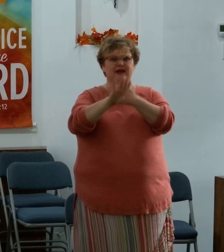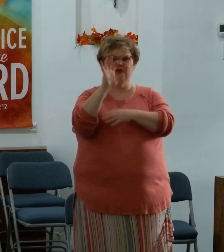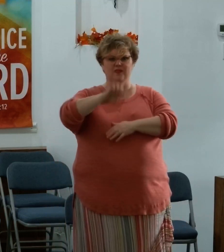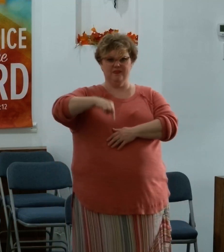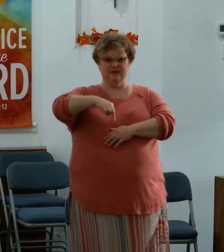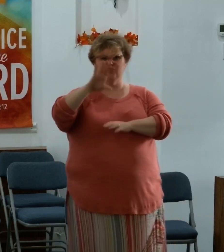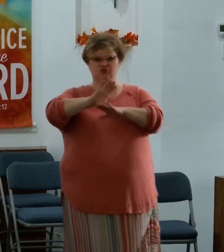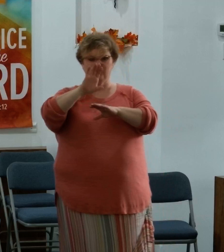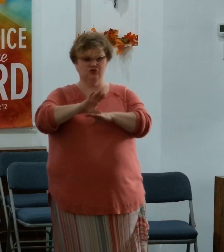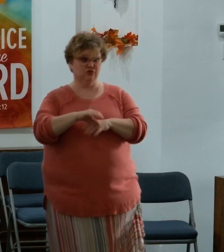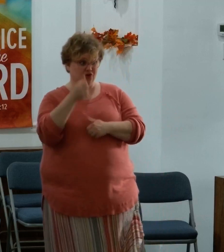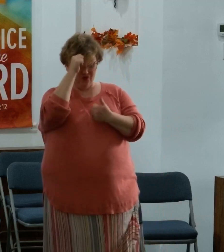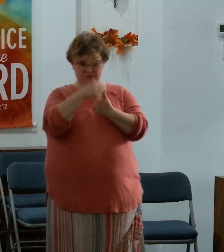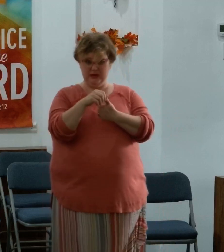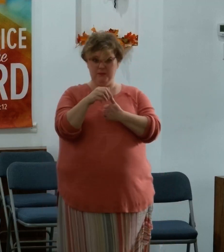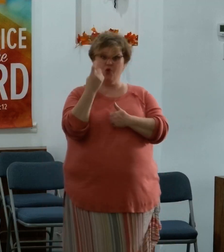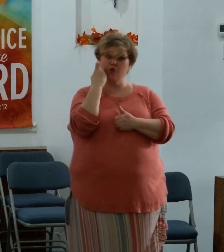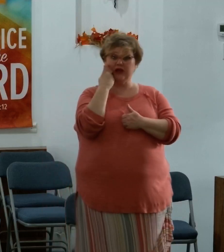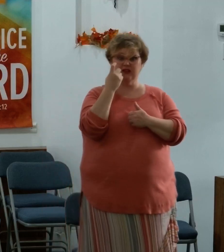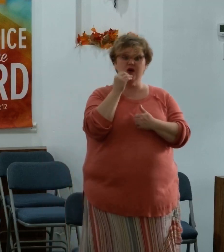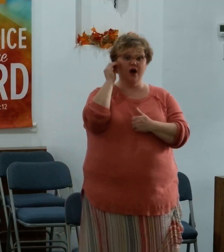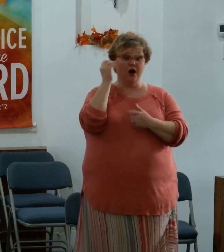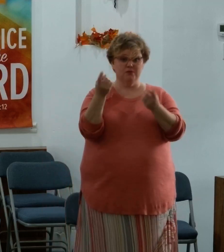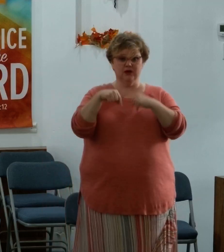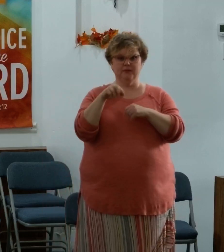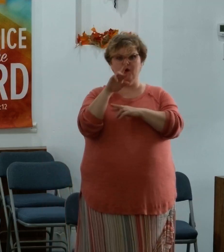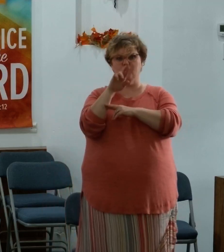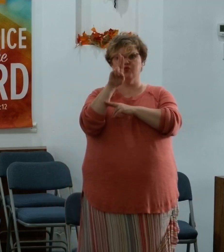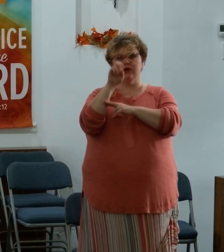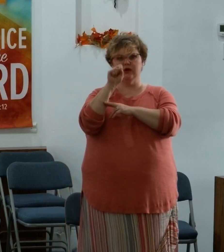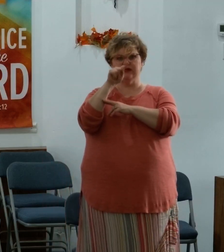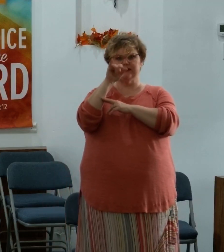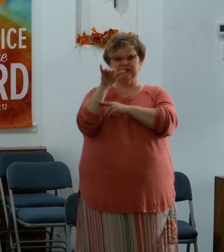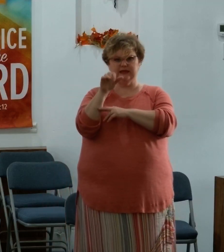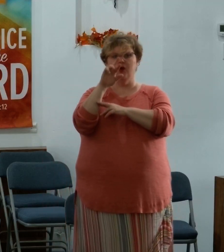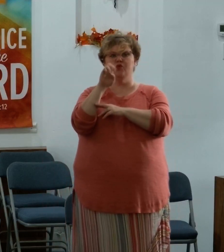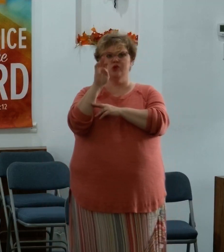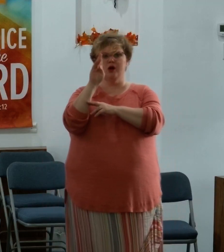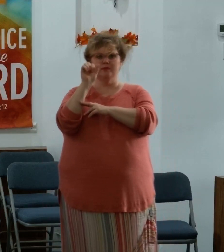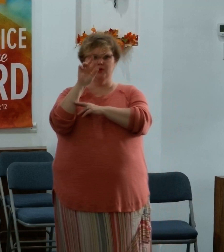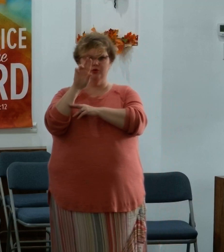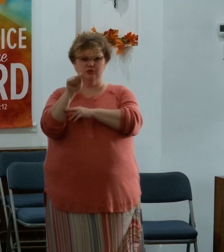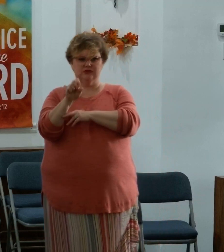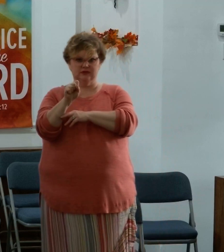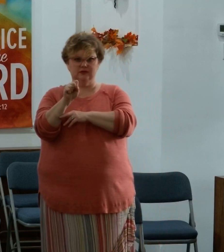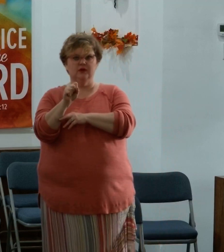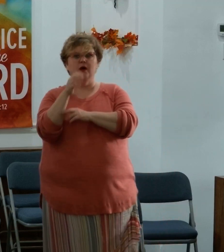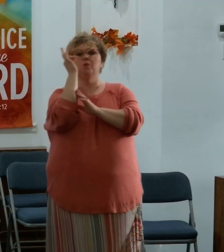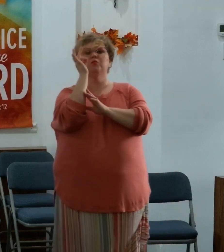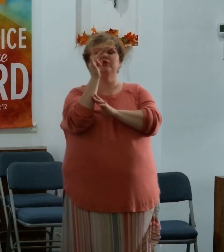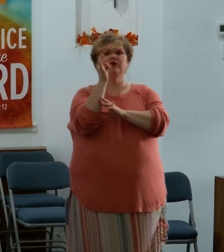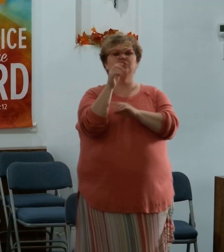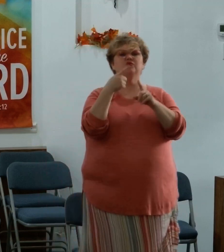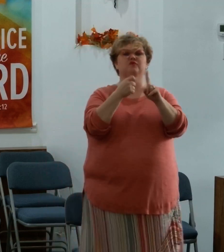recent homecoming a couple weeks ago? Rusty Roberts came out here from the University of Mobile. You remember how